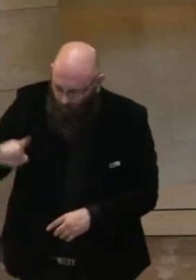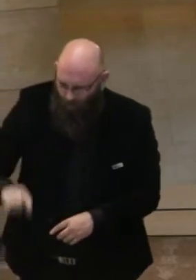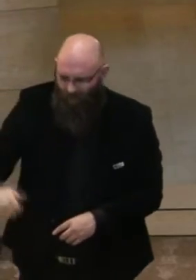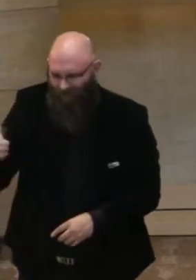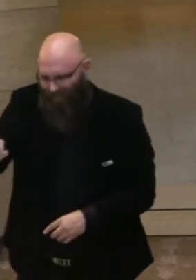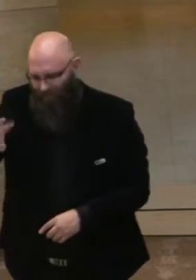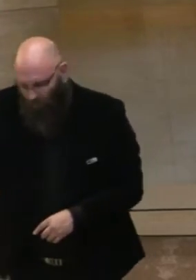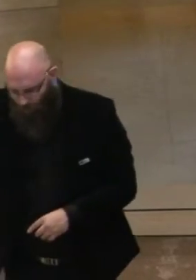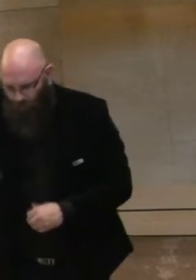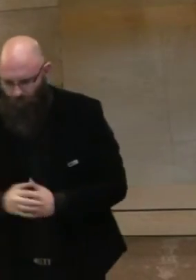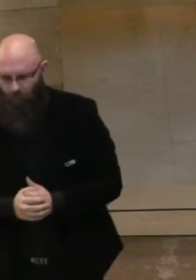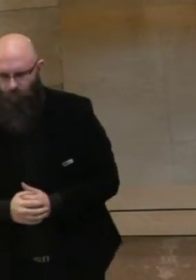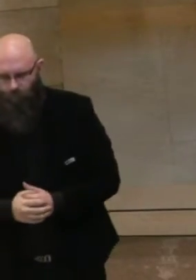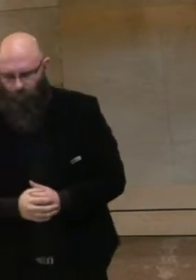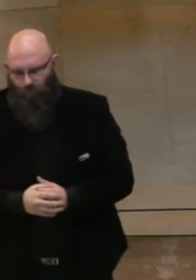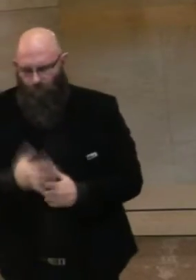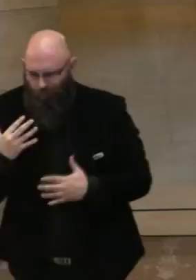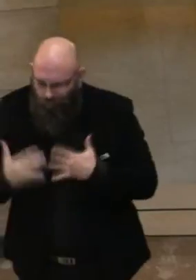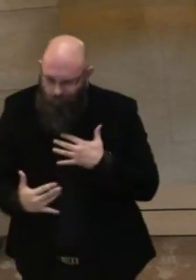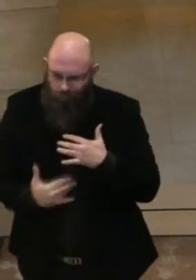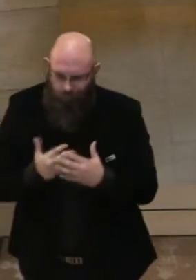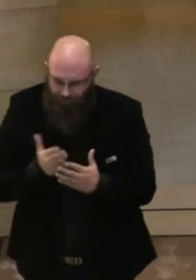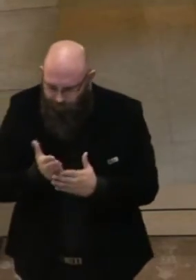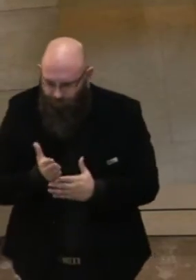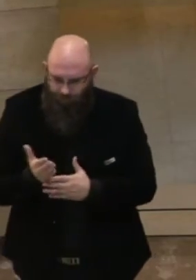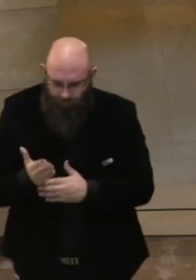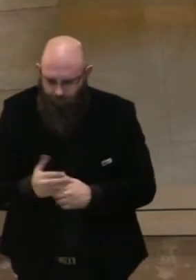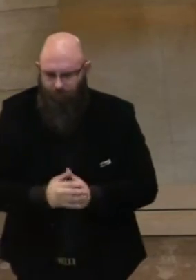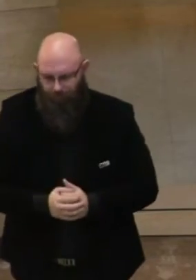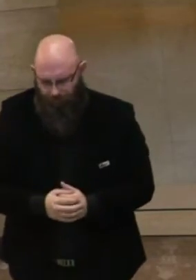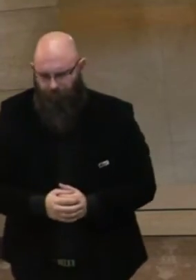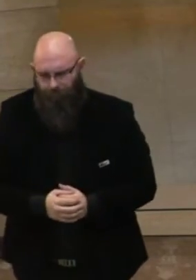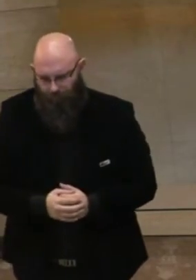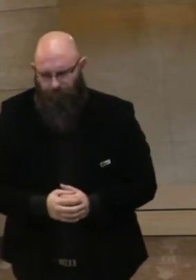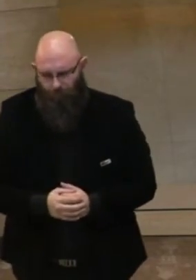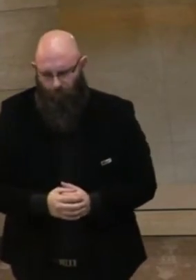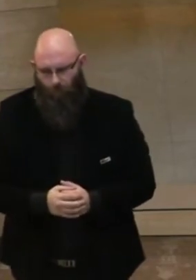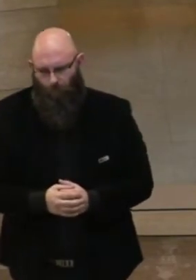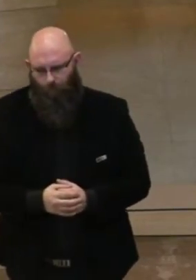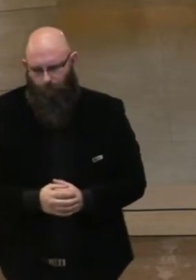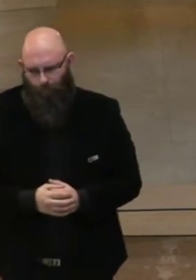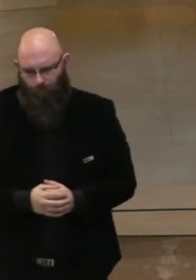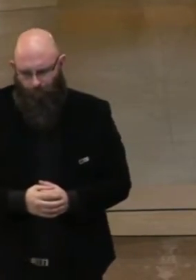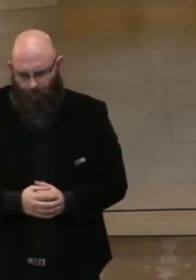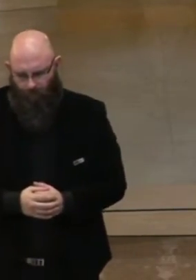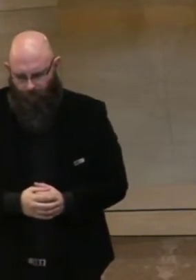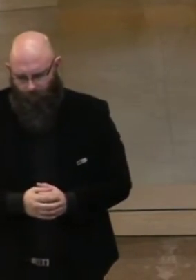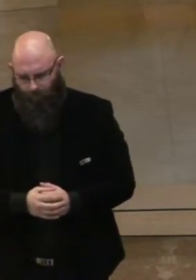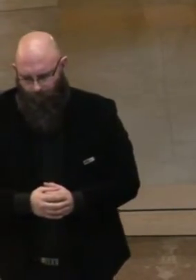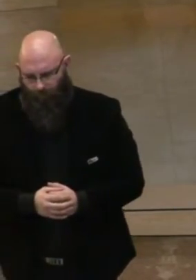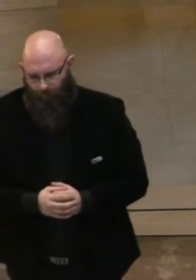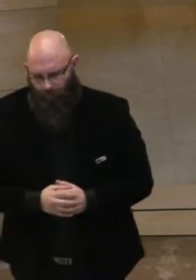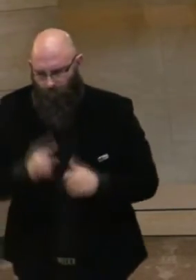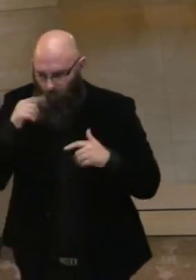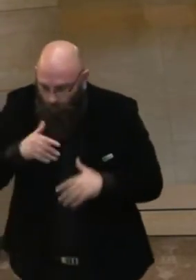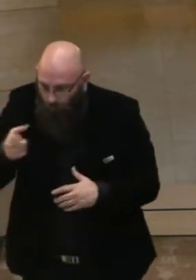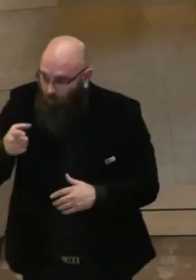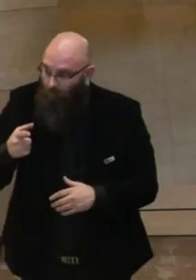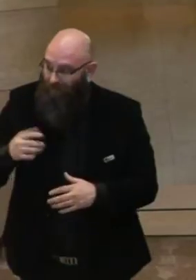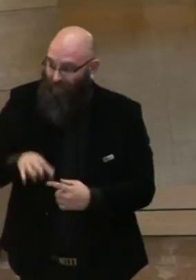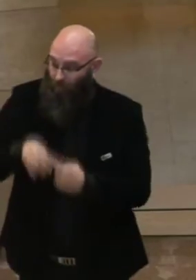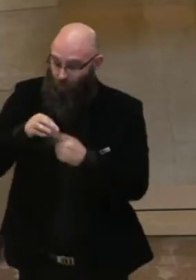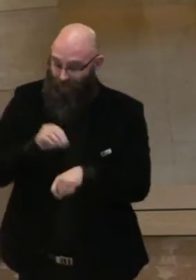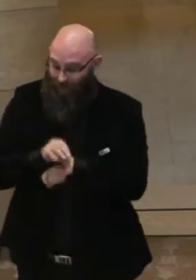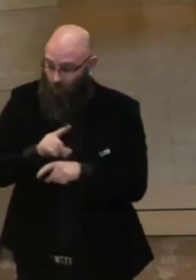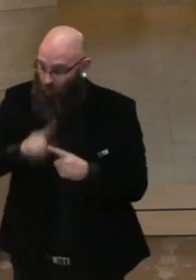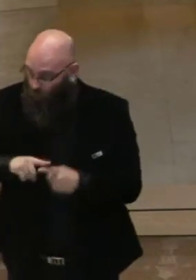great revelation when Special Counsel to the President, John Ehrlichman, said the Nixon White House